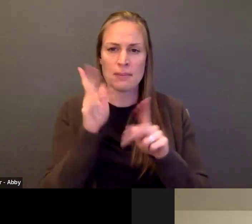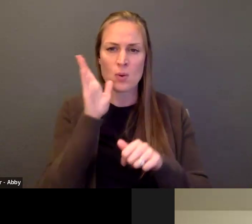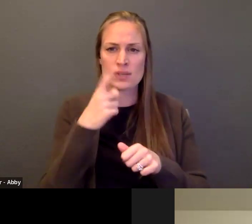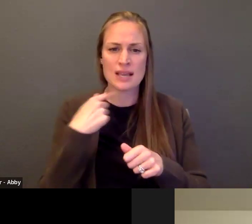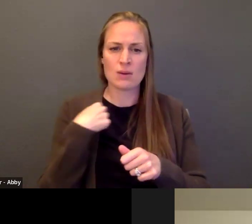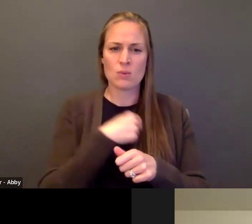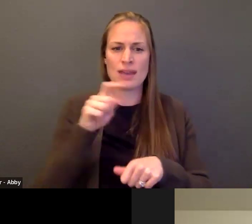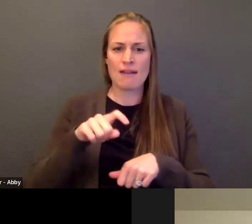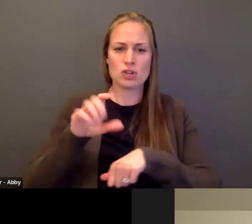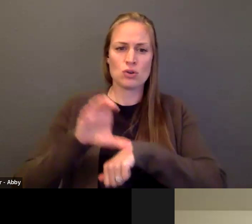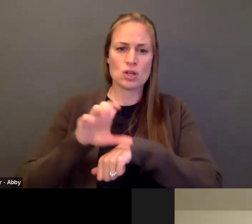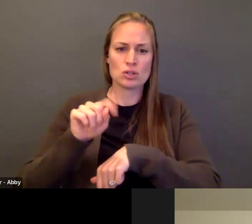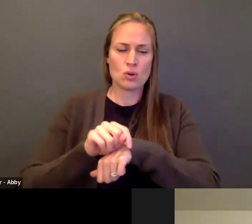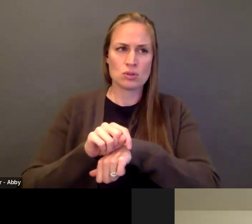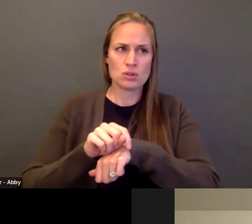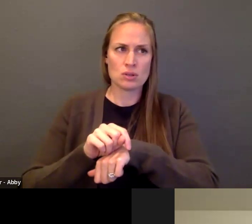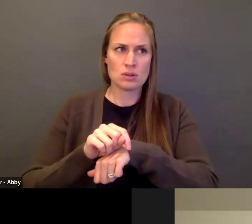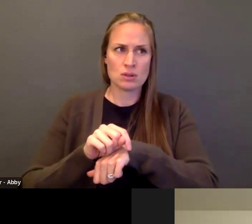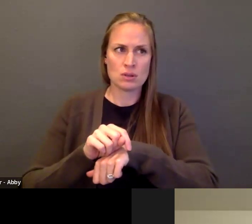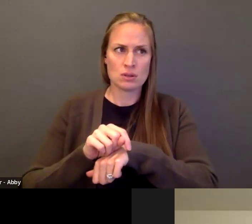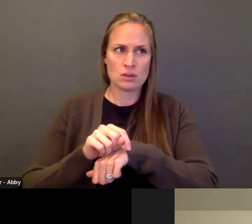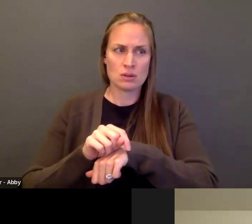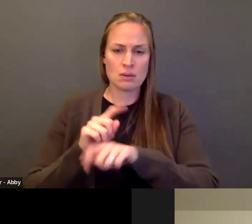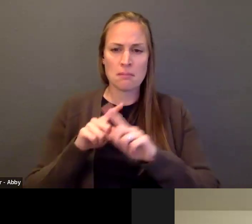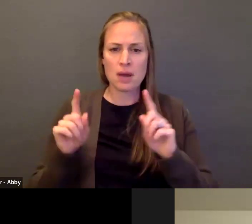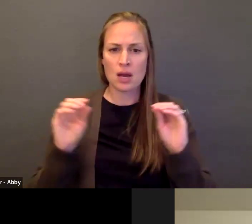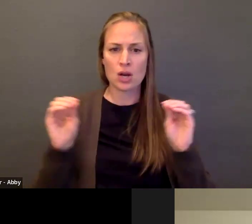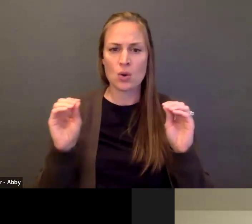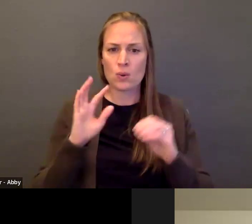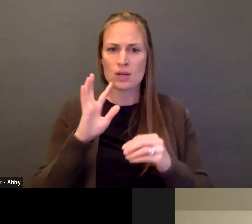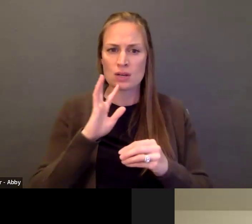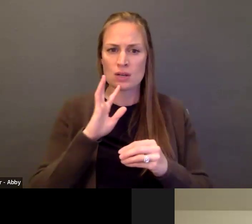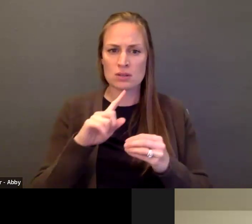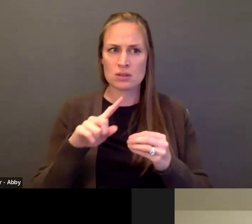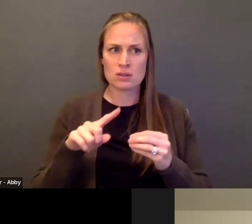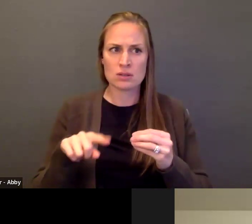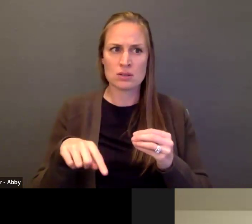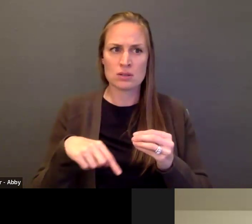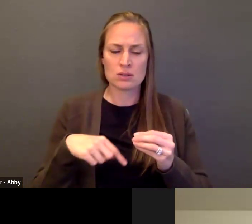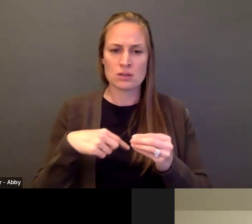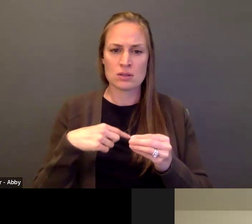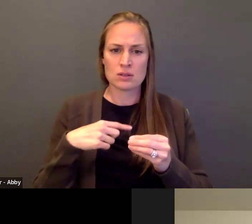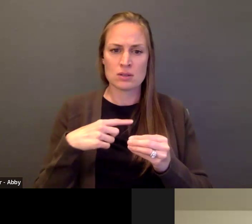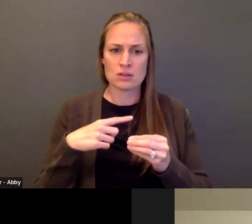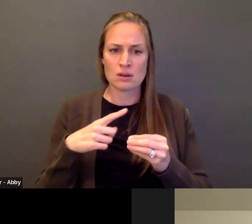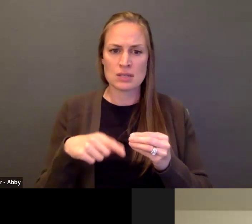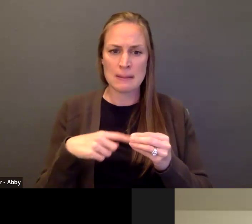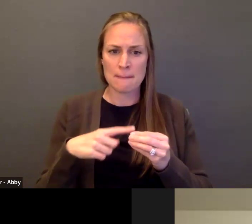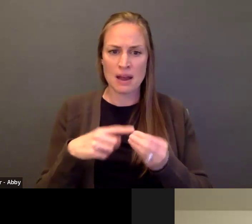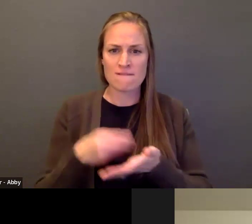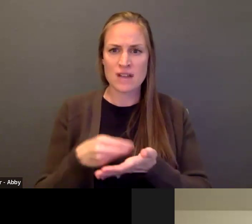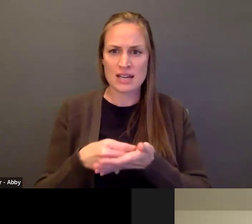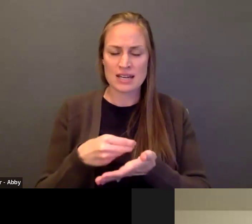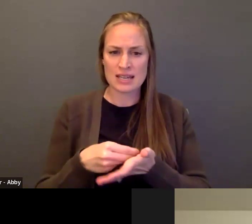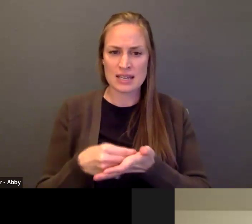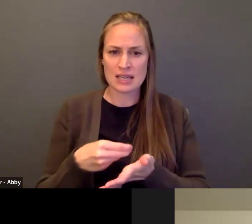training, absolutely correct. But nobody talks about funding. We have been finding so many times, but the Department